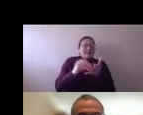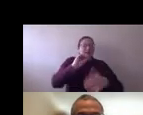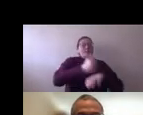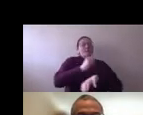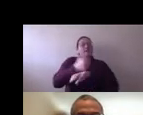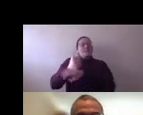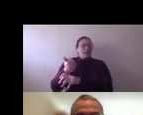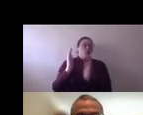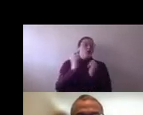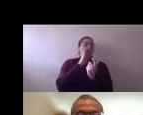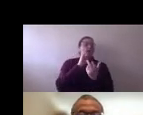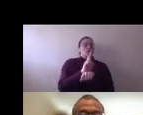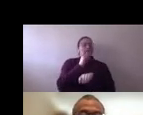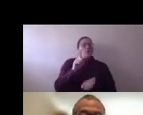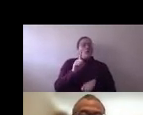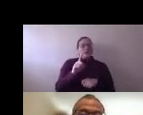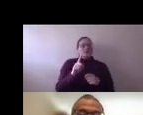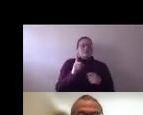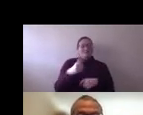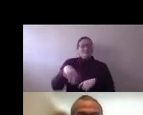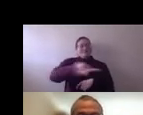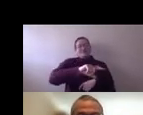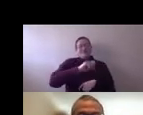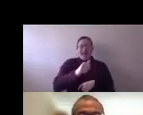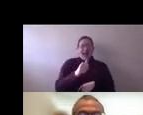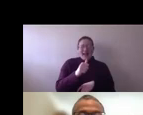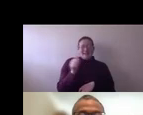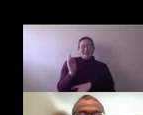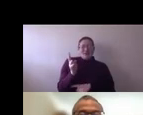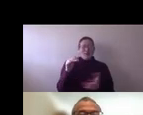be useful to those of you who are not historians.